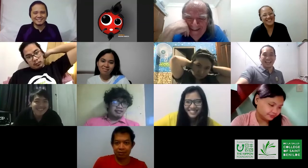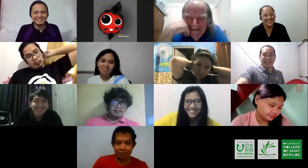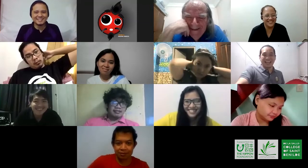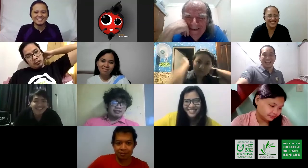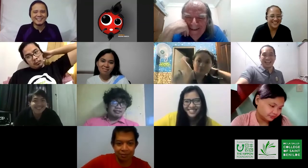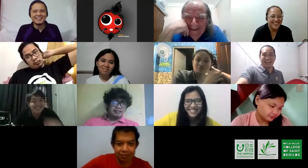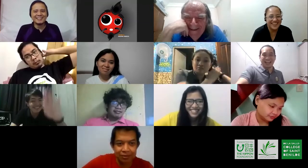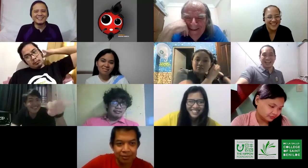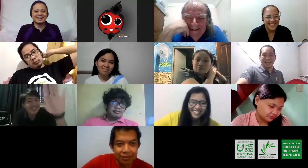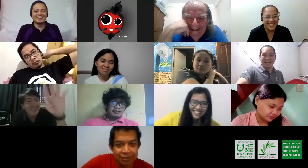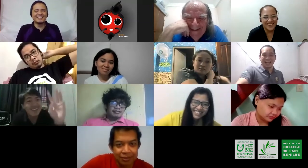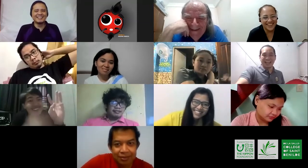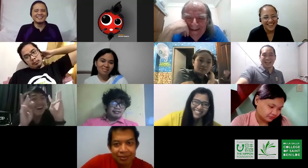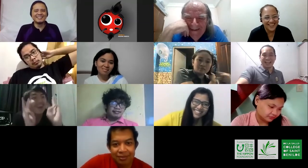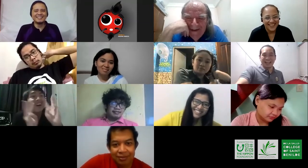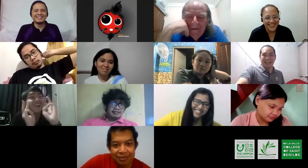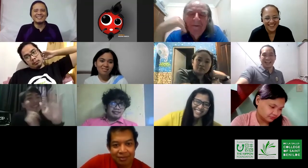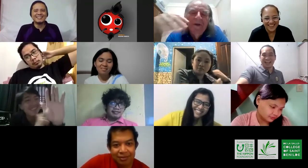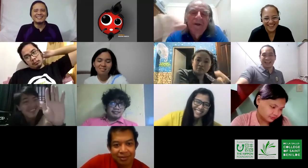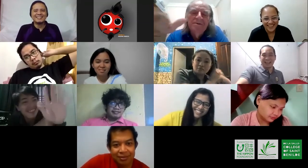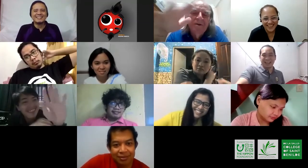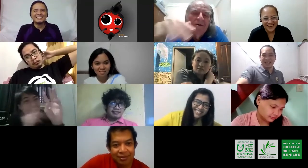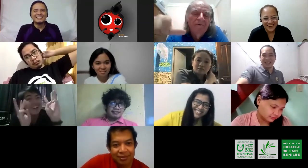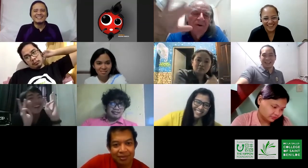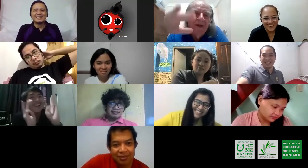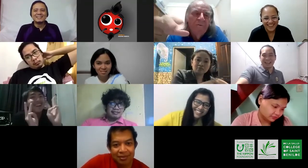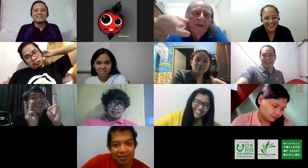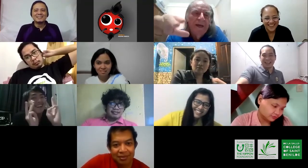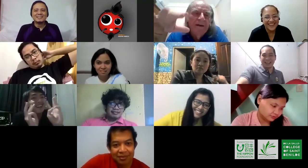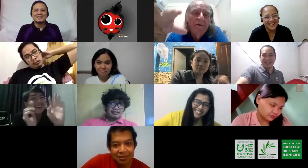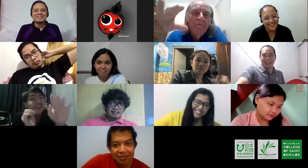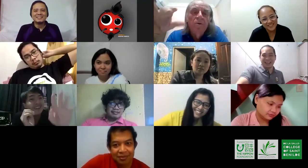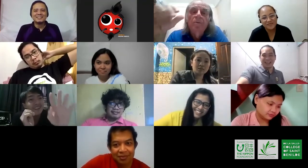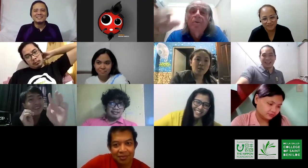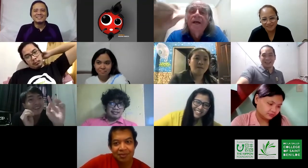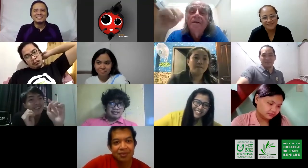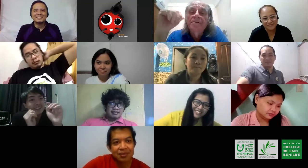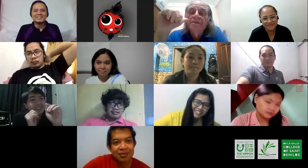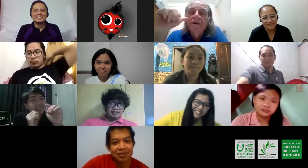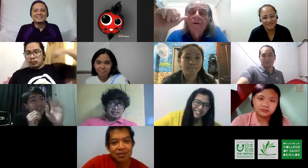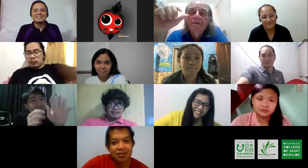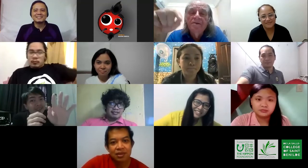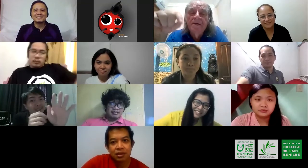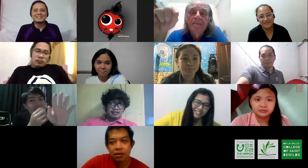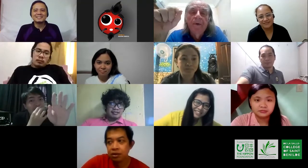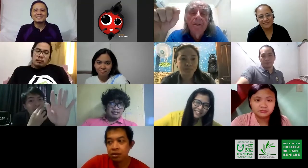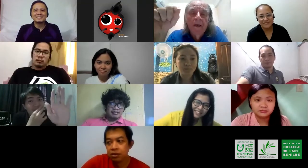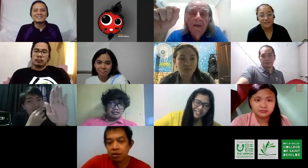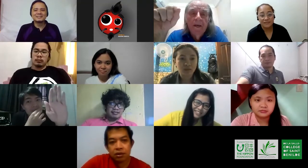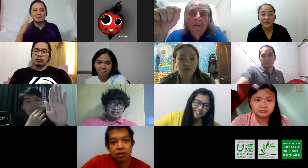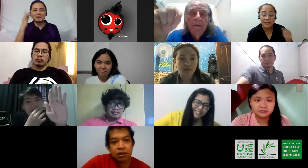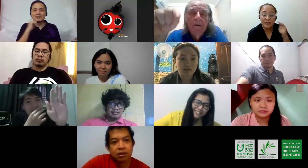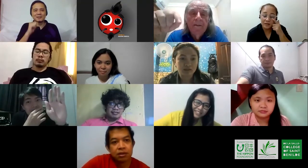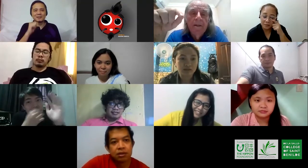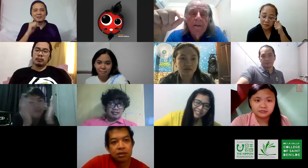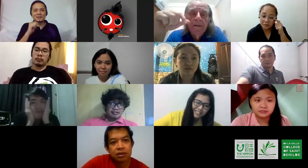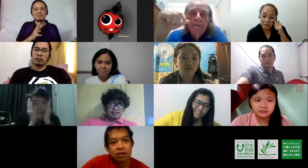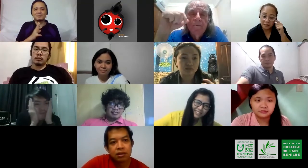Okay. I mean, because, if we're not really having a formal class, it's not quite the same. But, I think it's